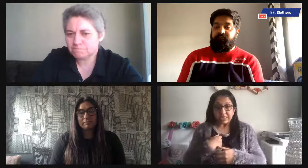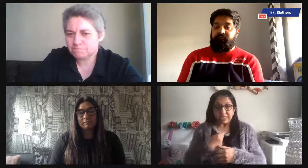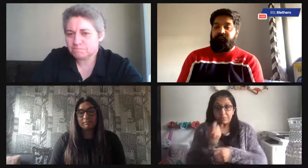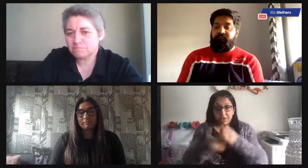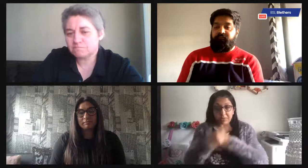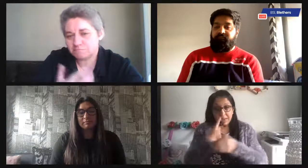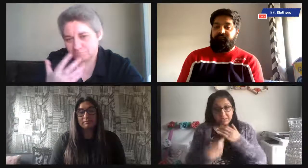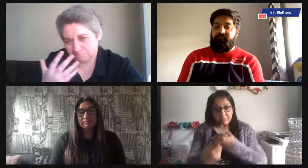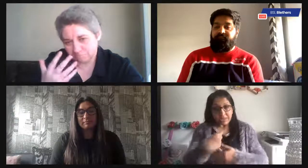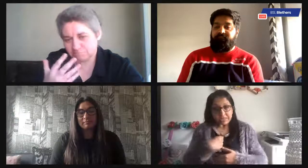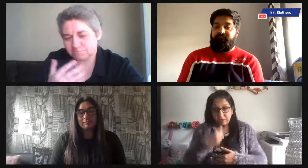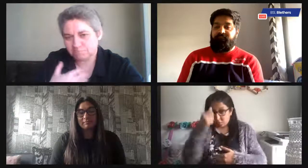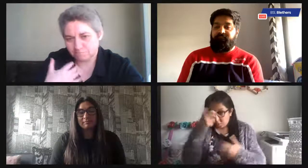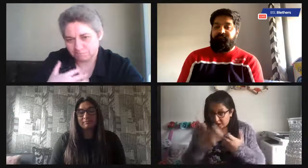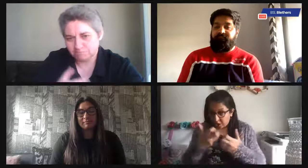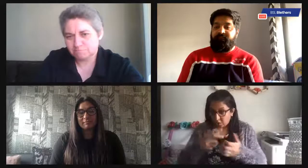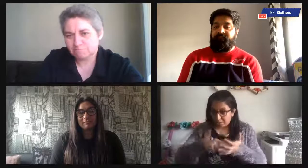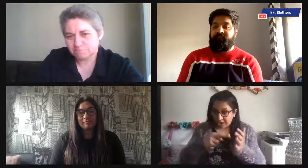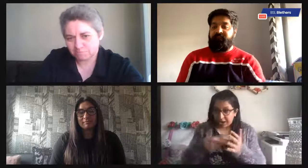just they were given.